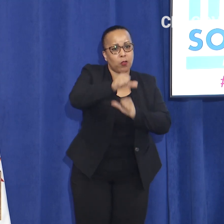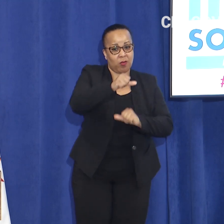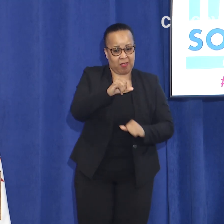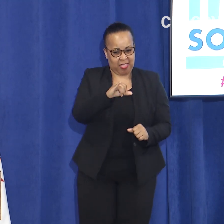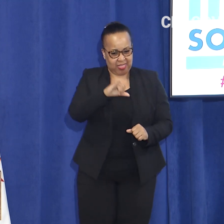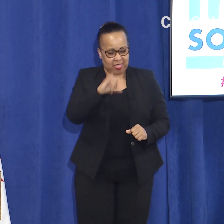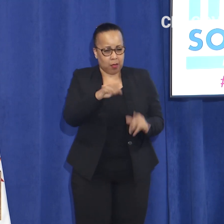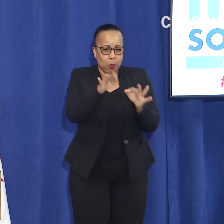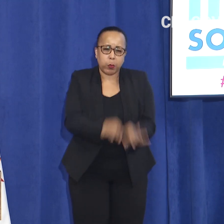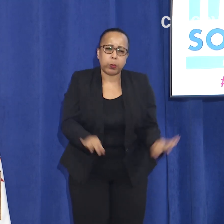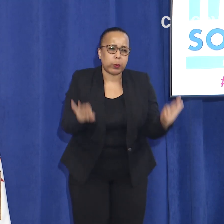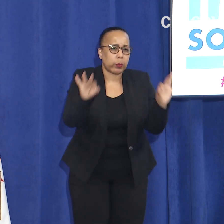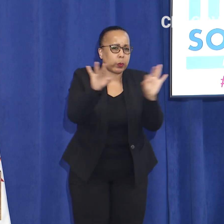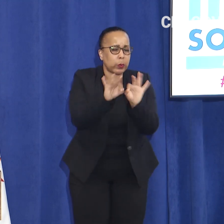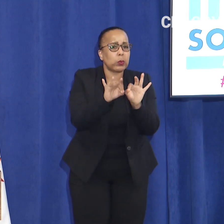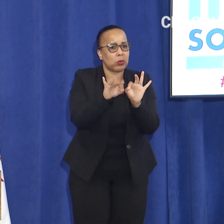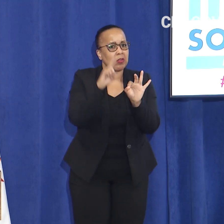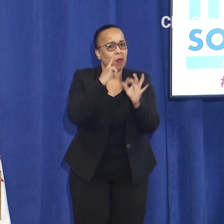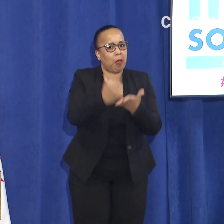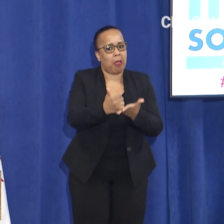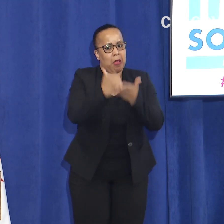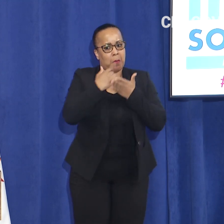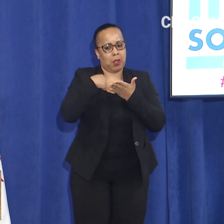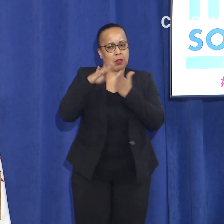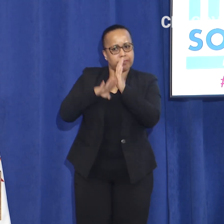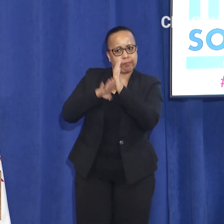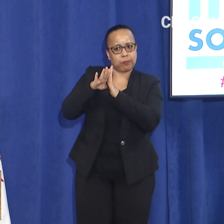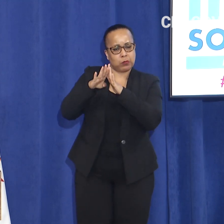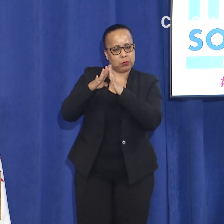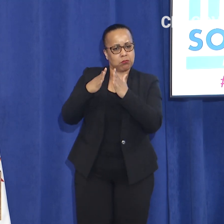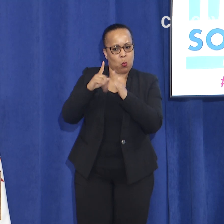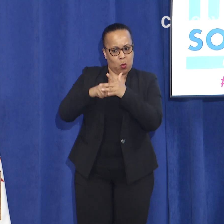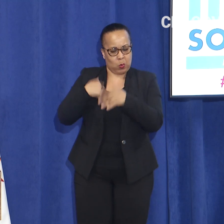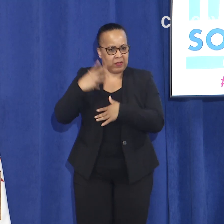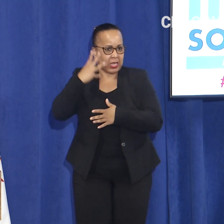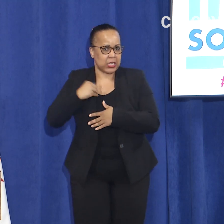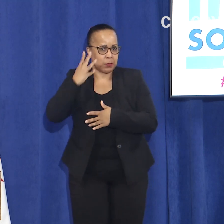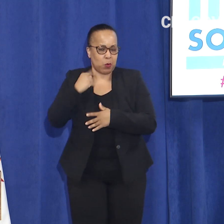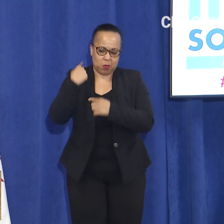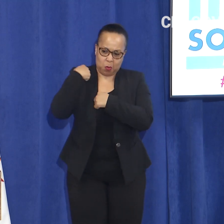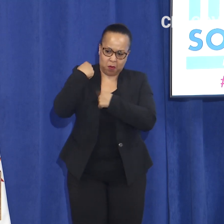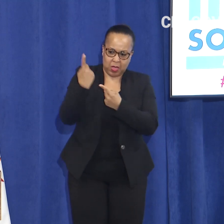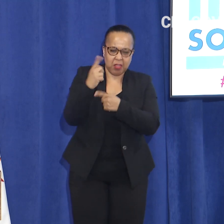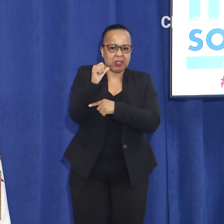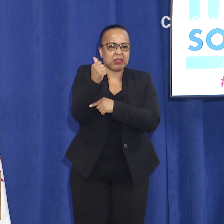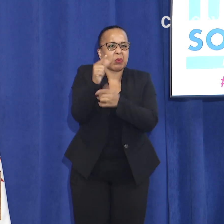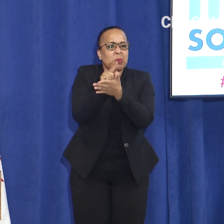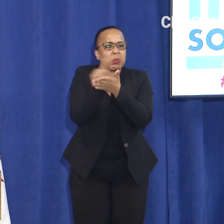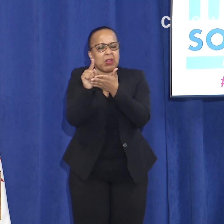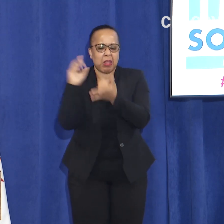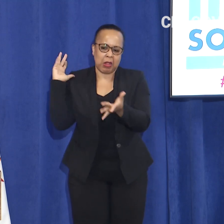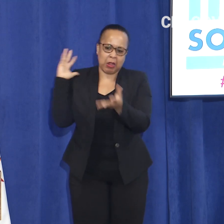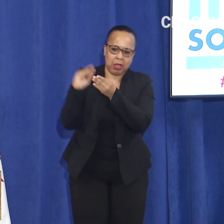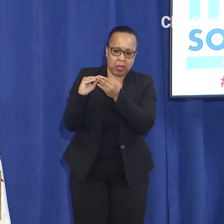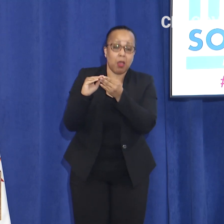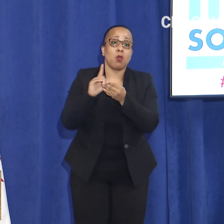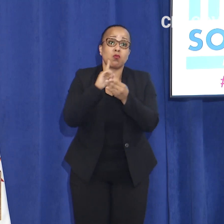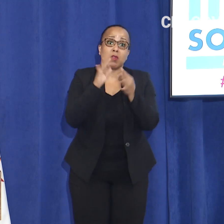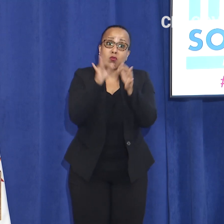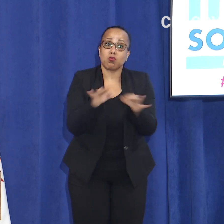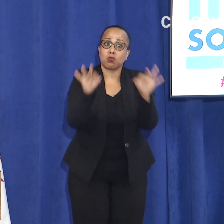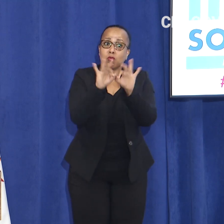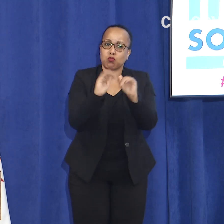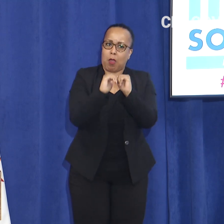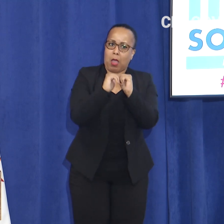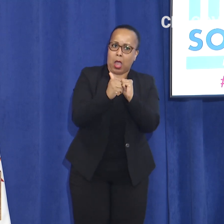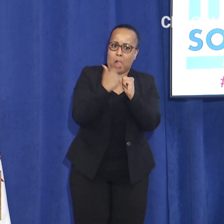been crucial to help us survive what we've experienced over these last 10+ weeks, and is going to be crucial to how